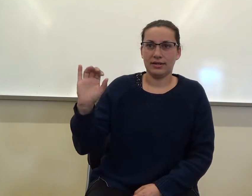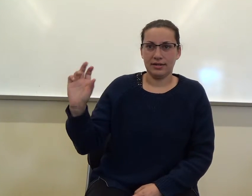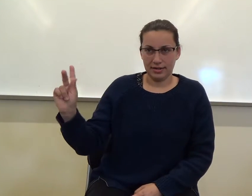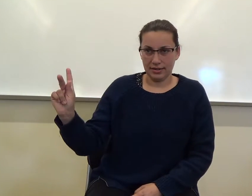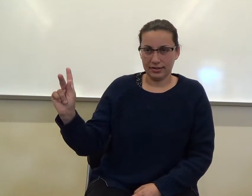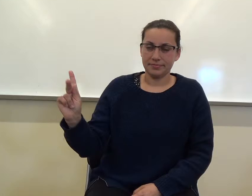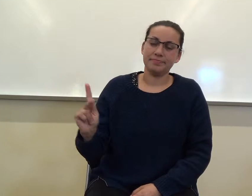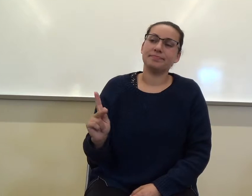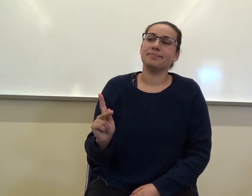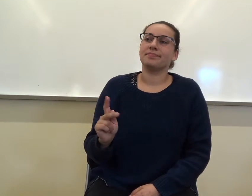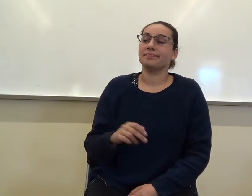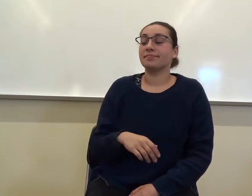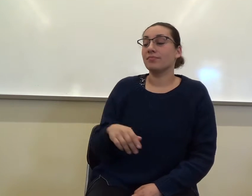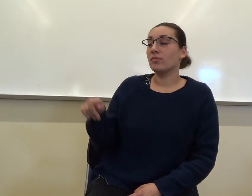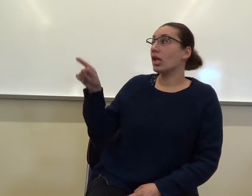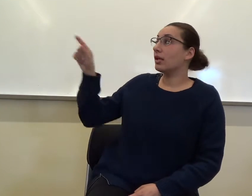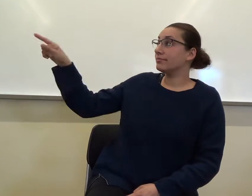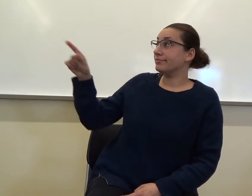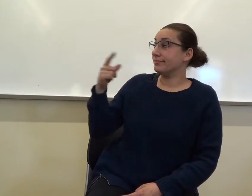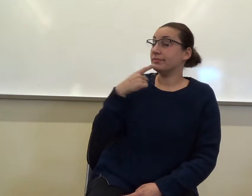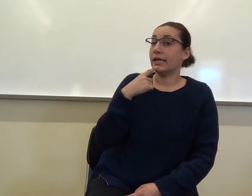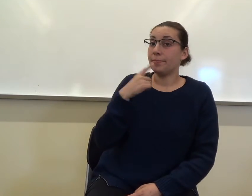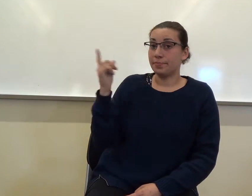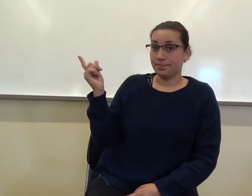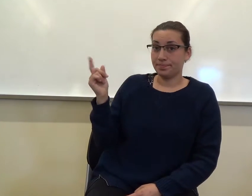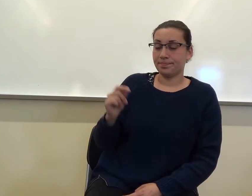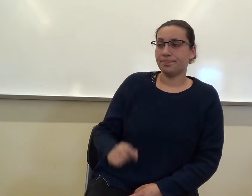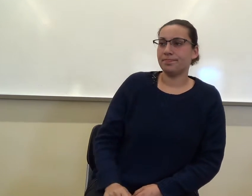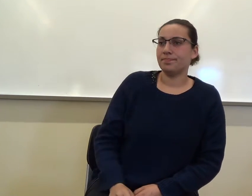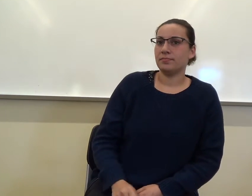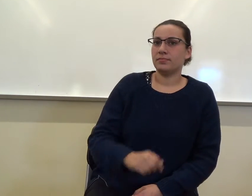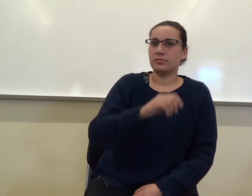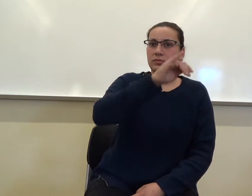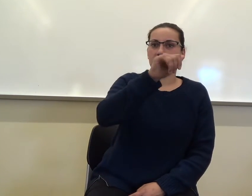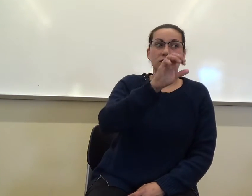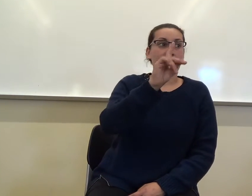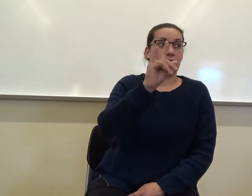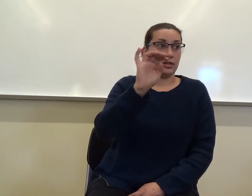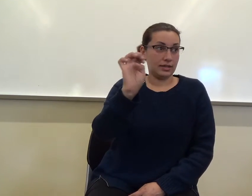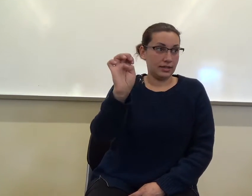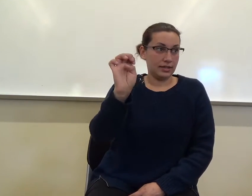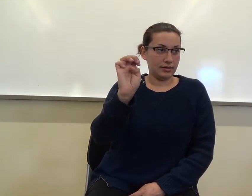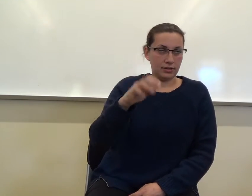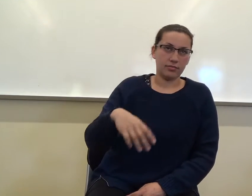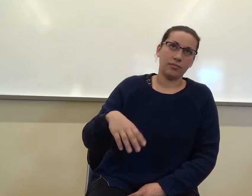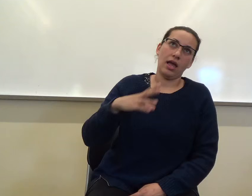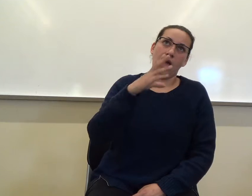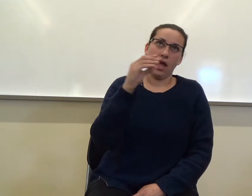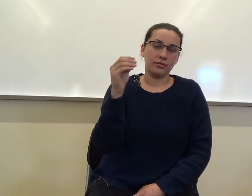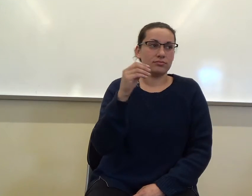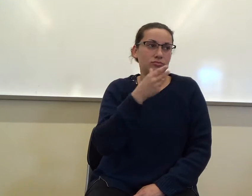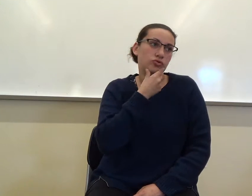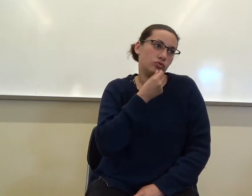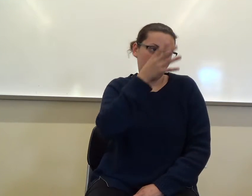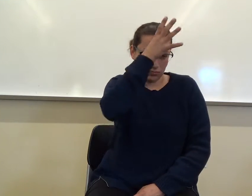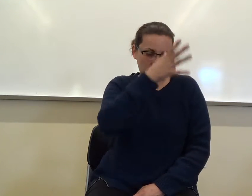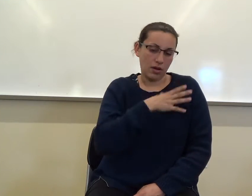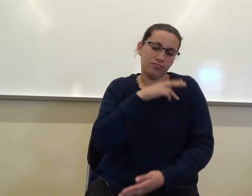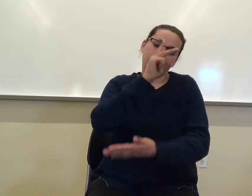He said, Jackie Robinson and Hank Greenberg faced a lot of prejudice attacks. Regardless of the constant